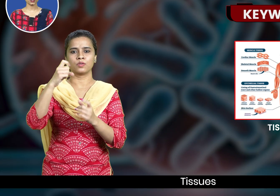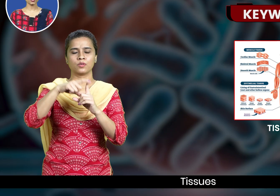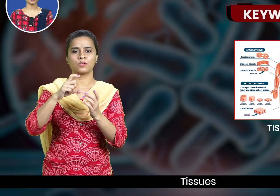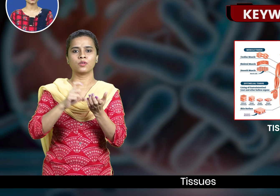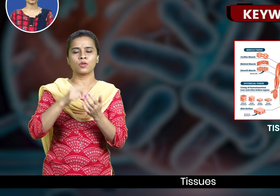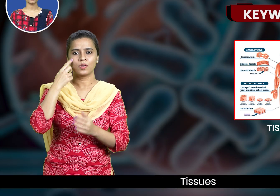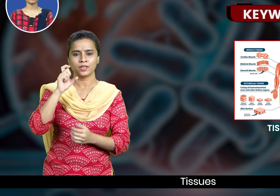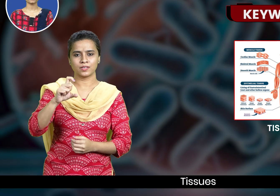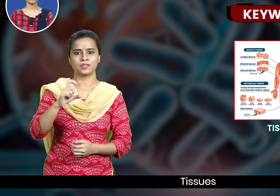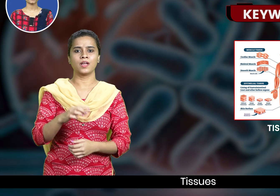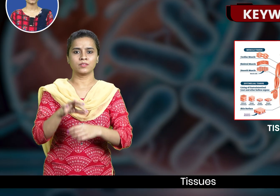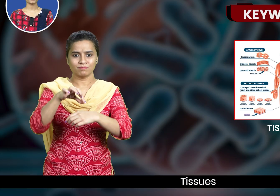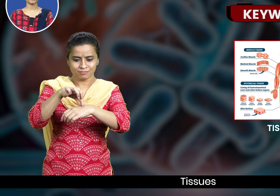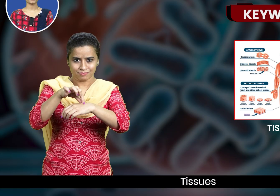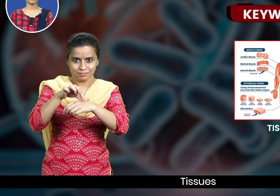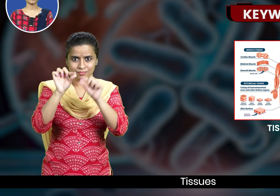tissues,